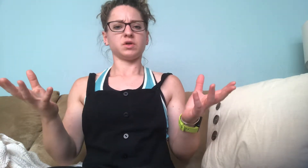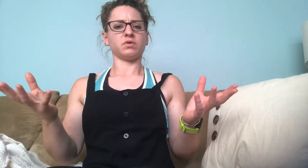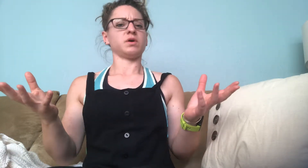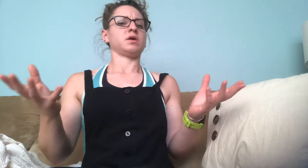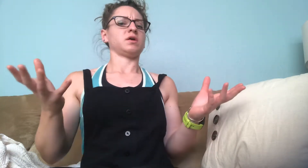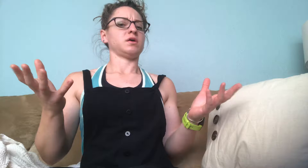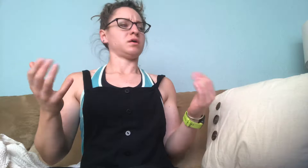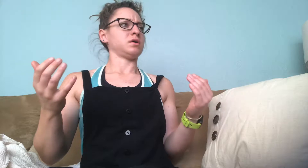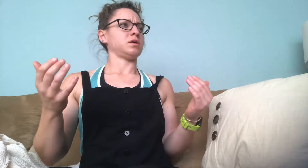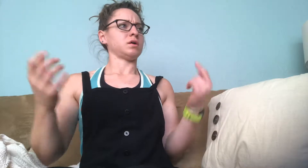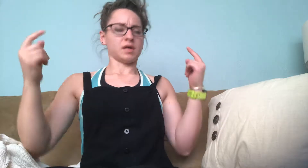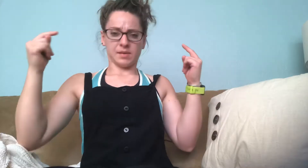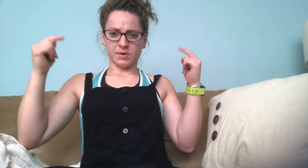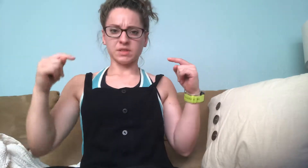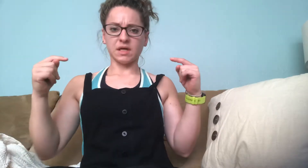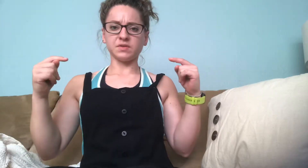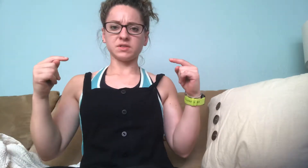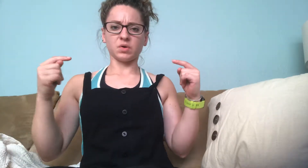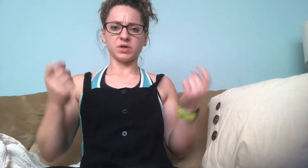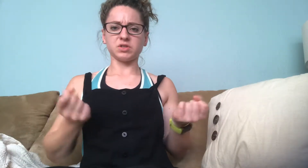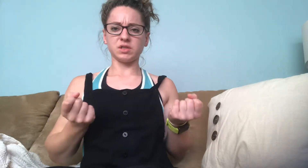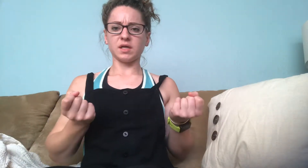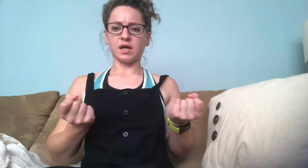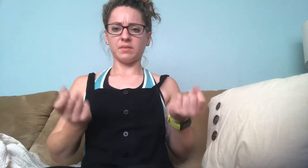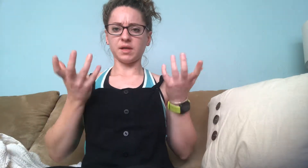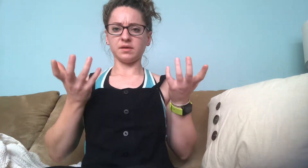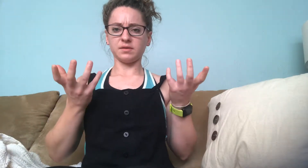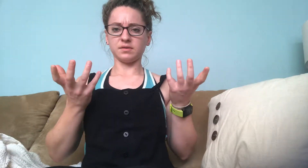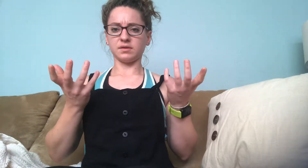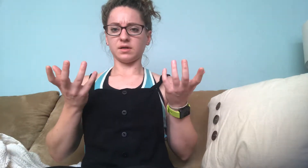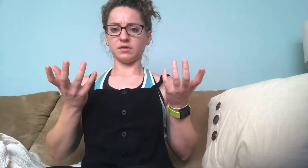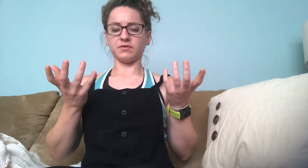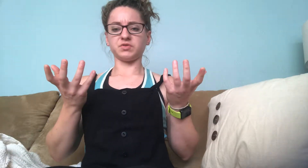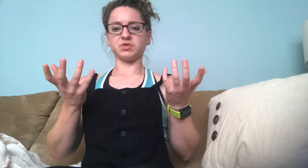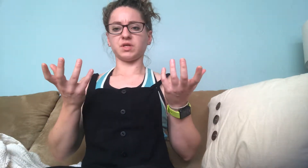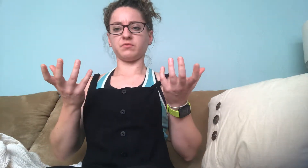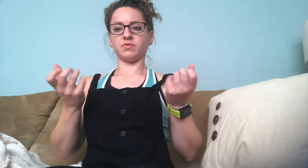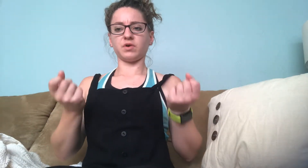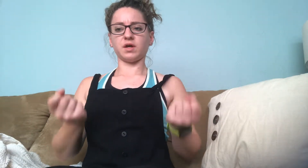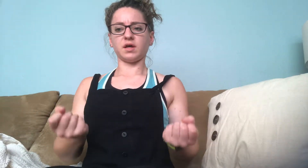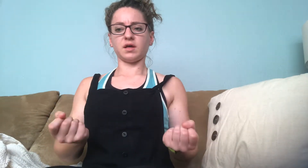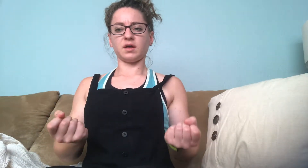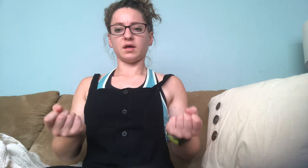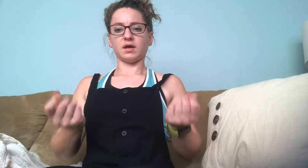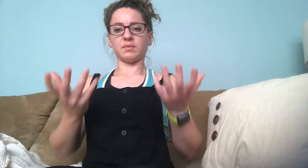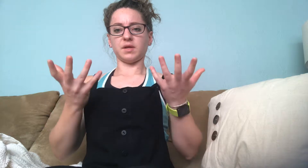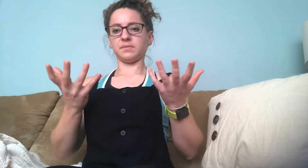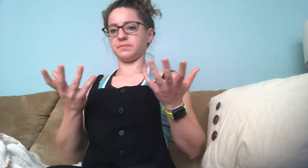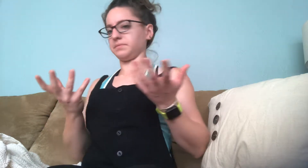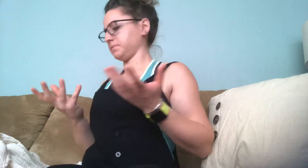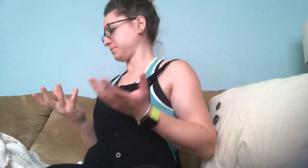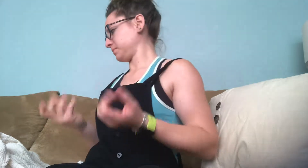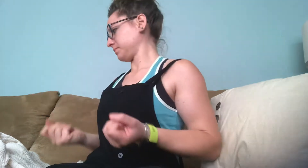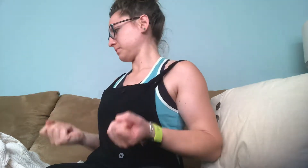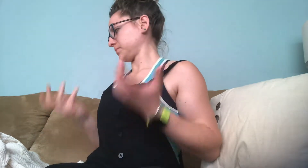So, eyebrows down, this is a question. How many? If I've showed you that before. How many?